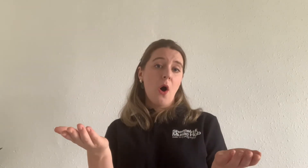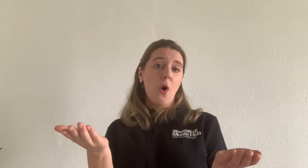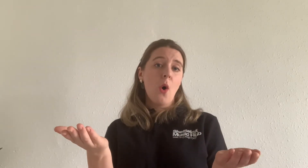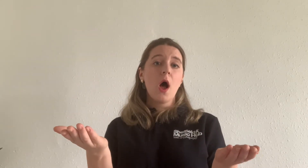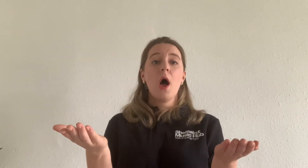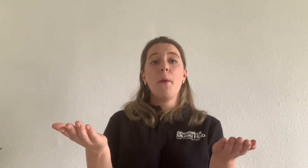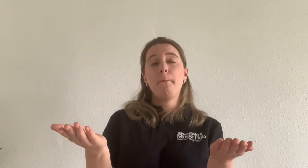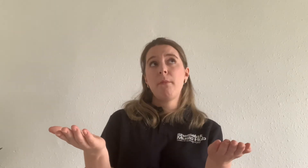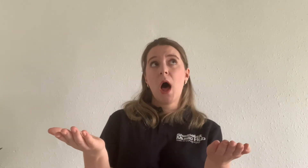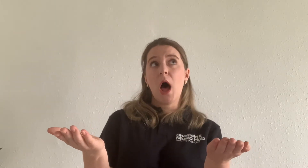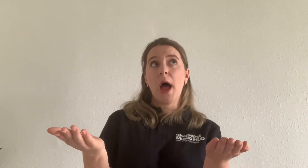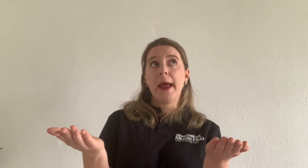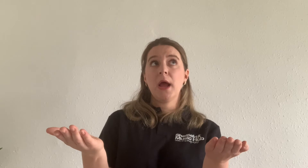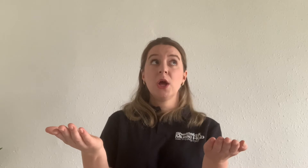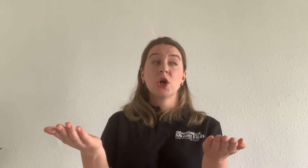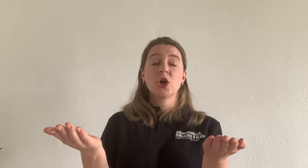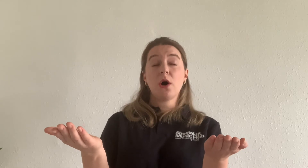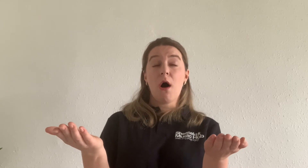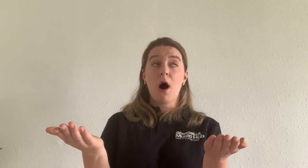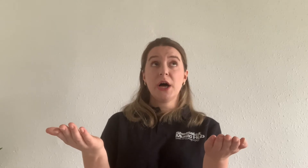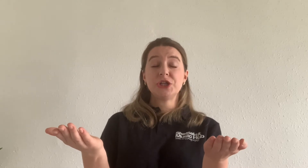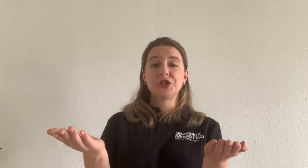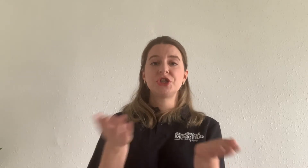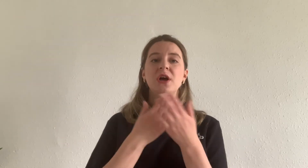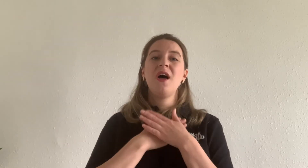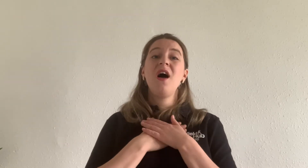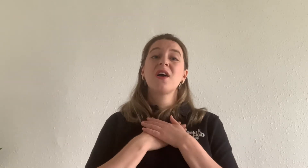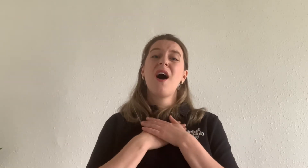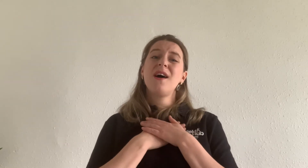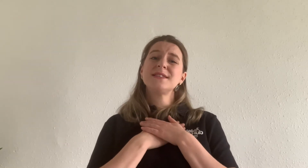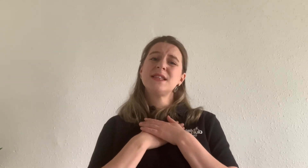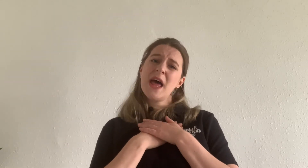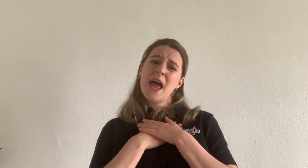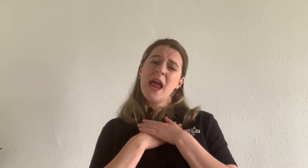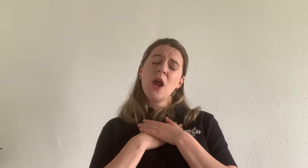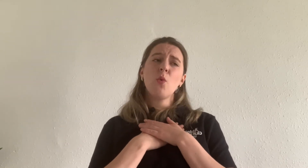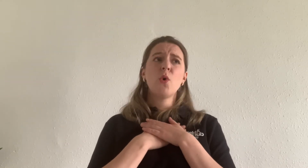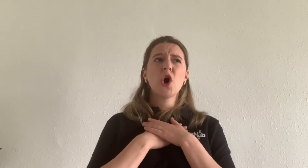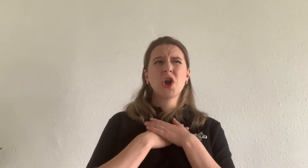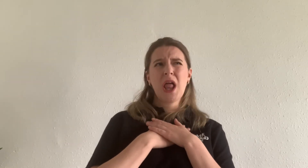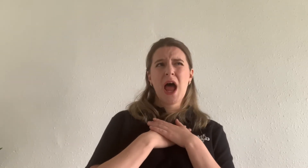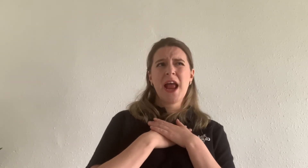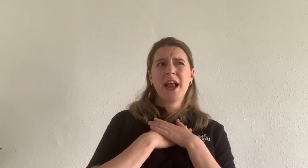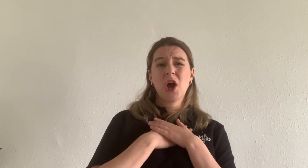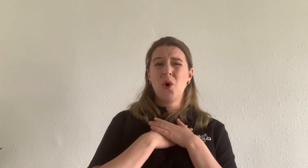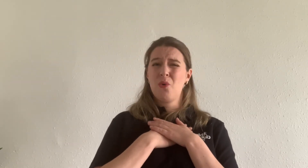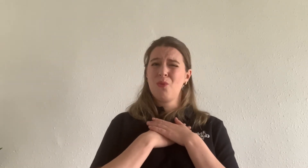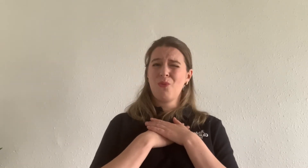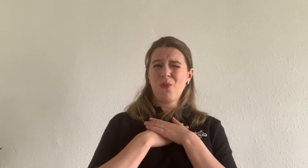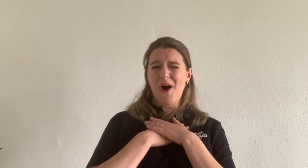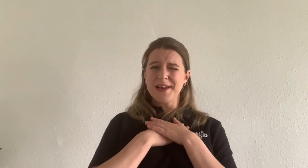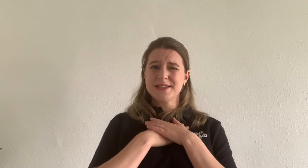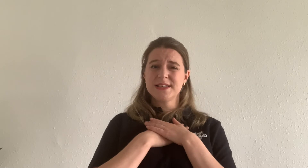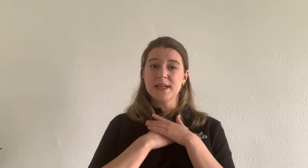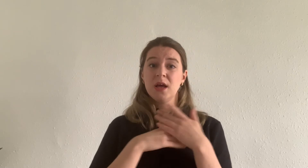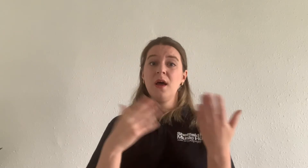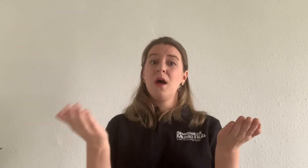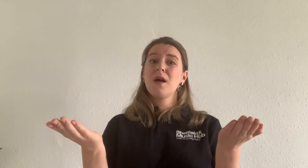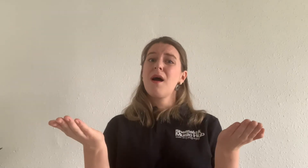oh my gosh, 'cause they were like, what?